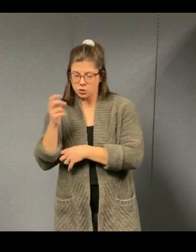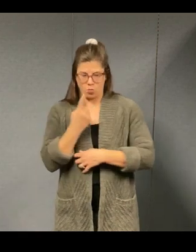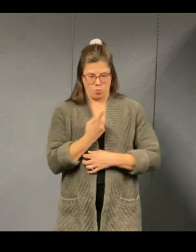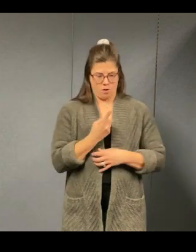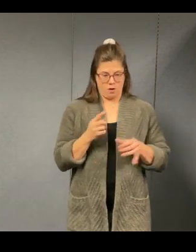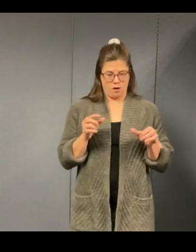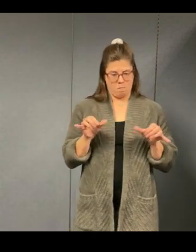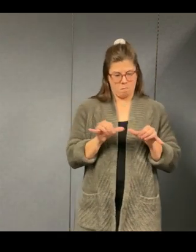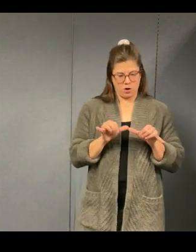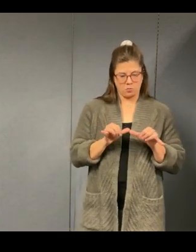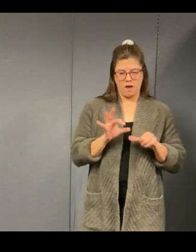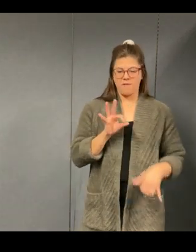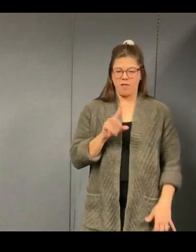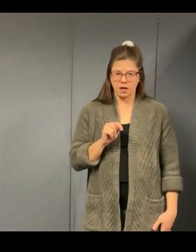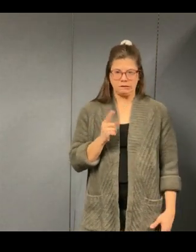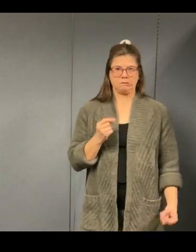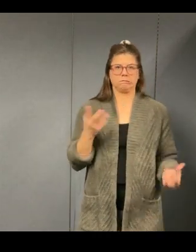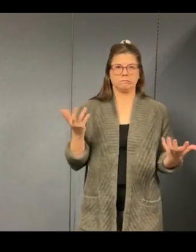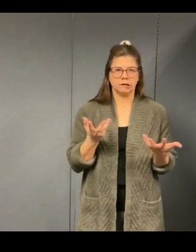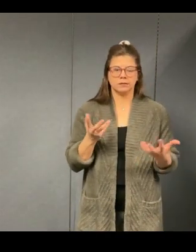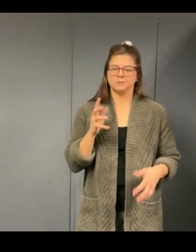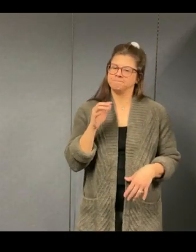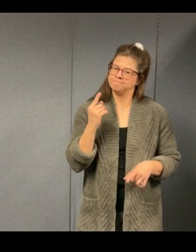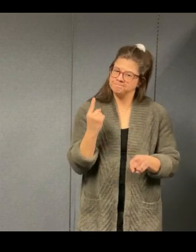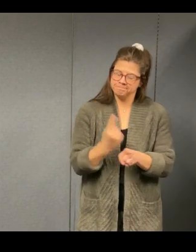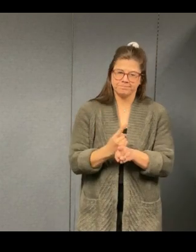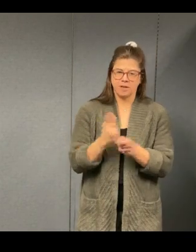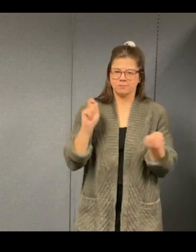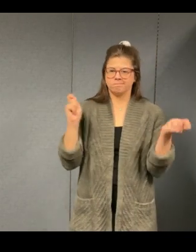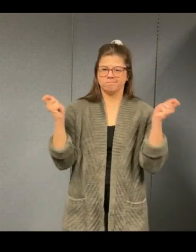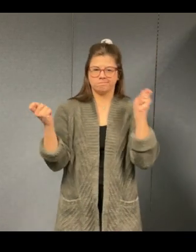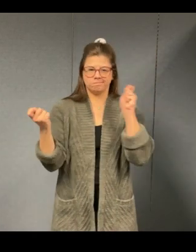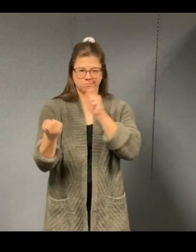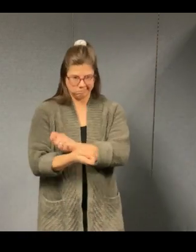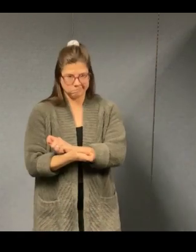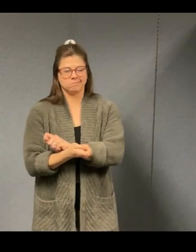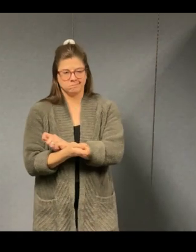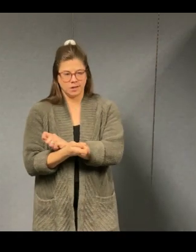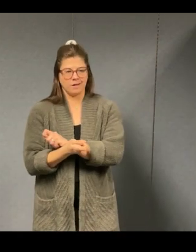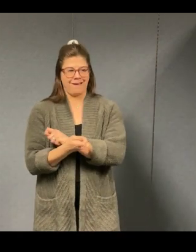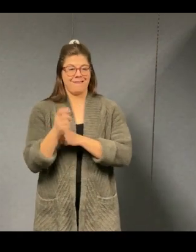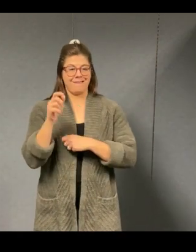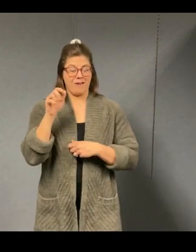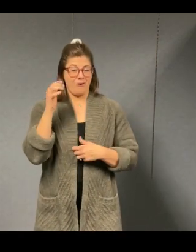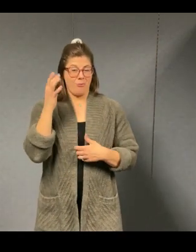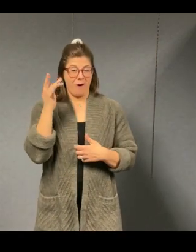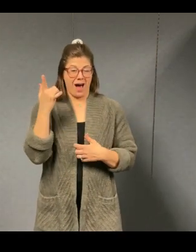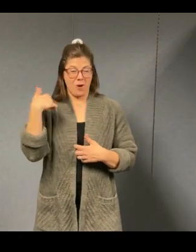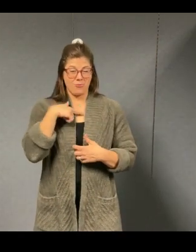measurement in feet? That's right. We have to convert in order to end up with consistent